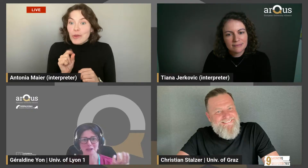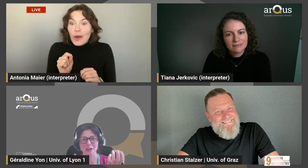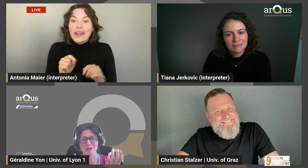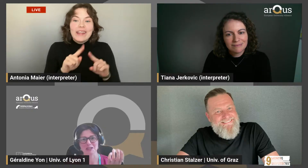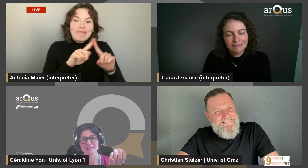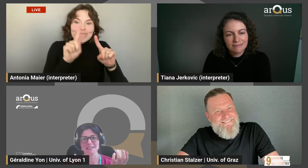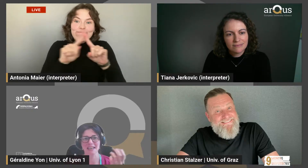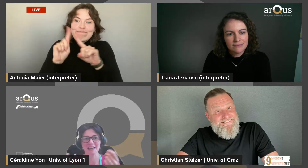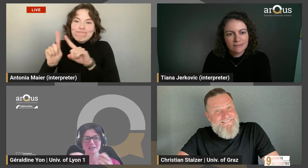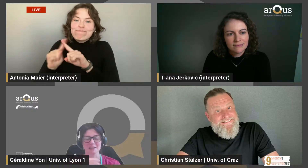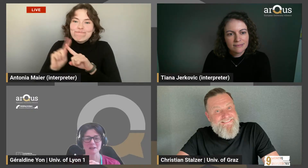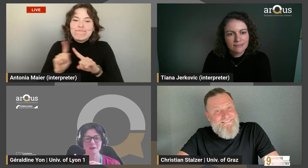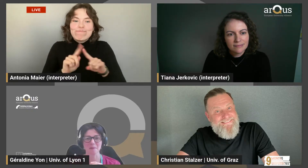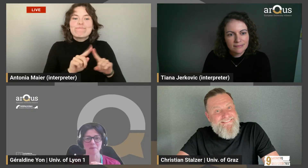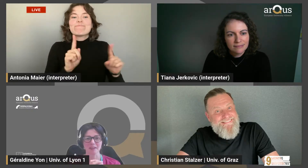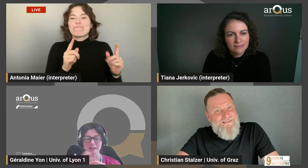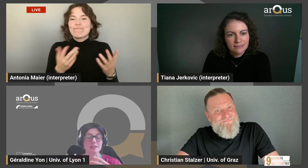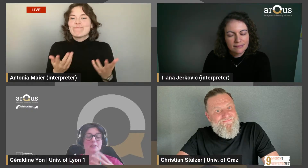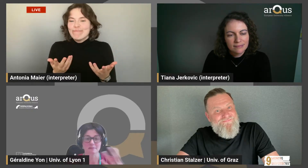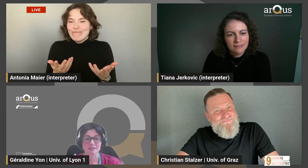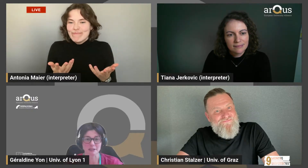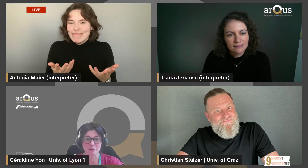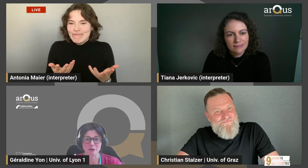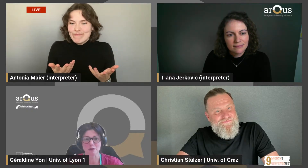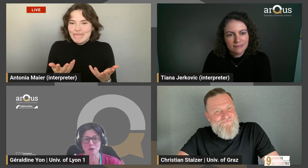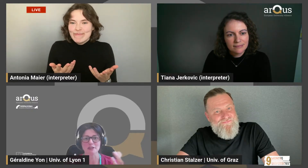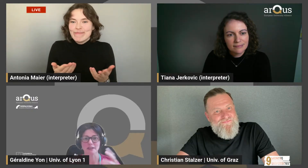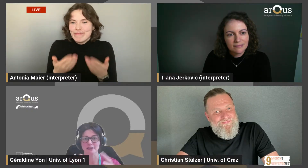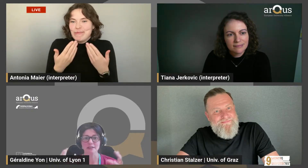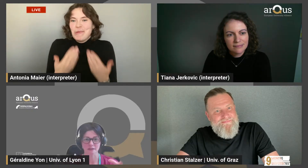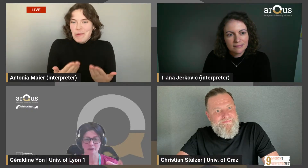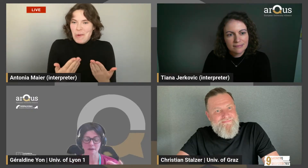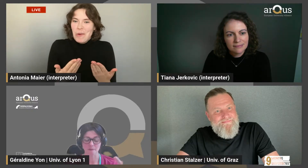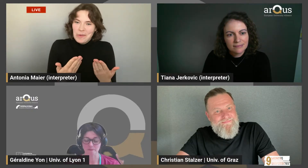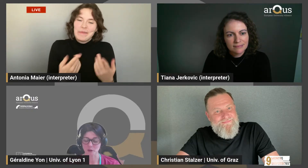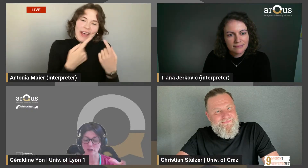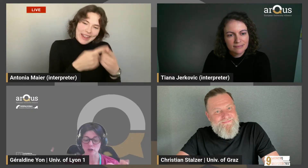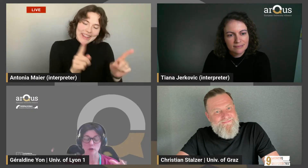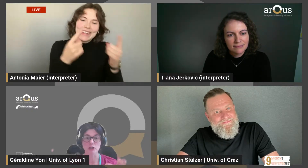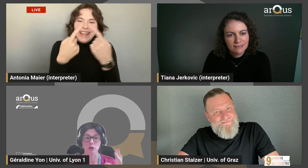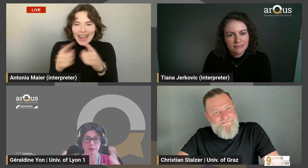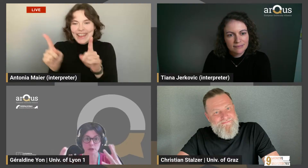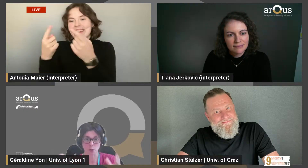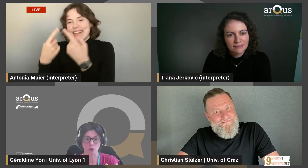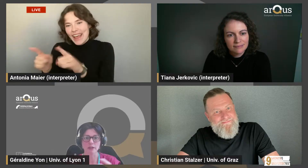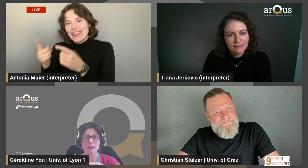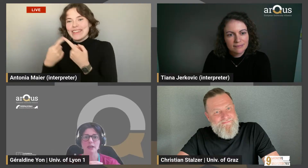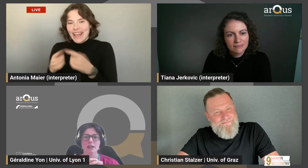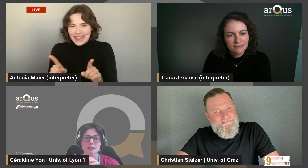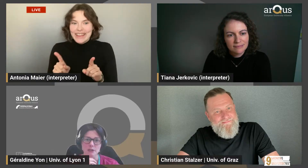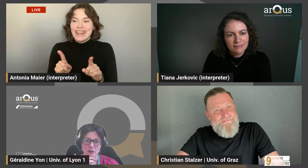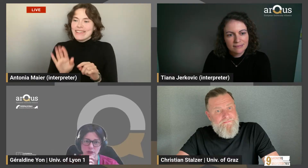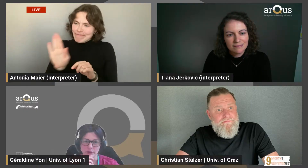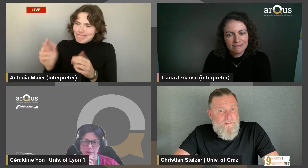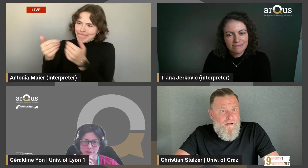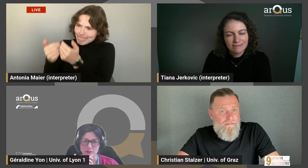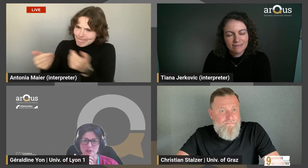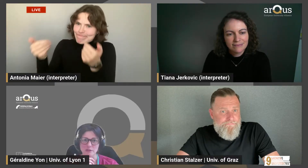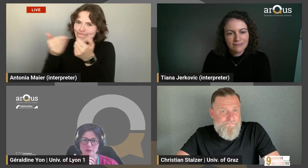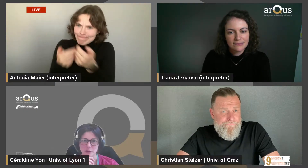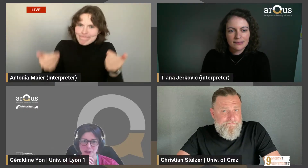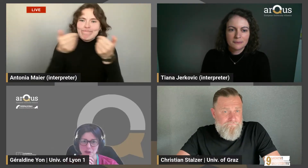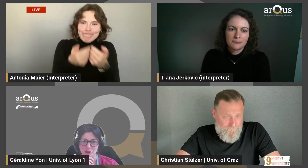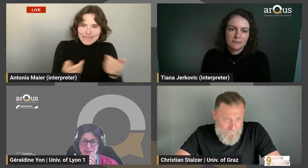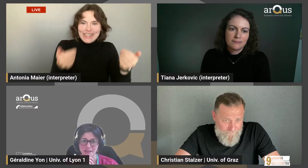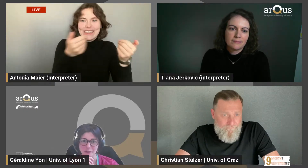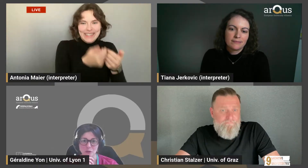other sign languages, and that it's different, of course, and it's a language on its own. So yeah, it was